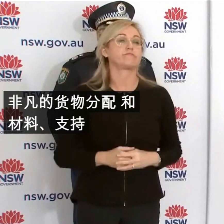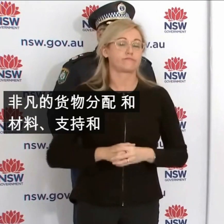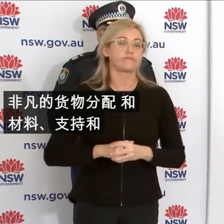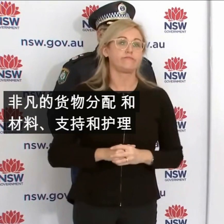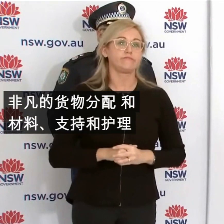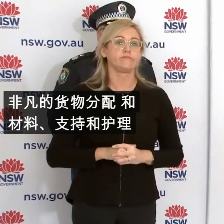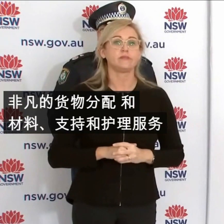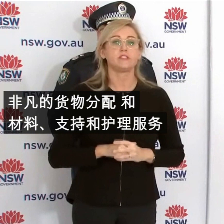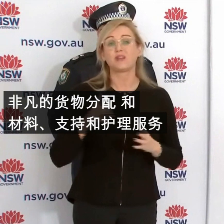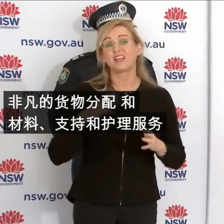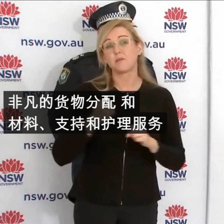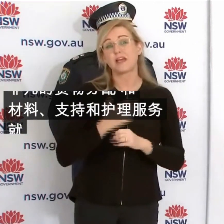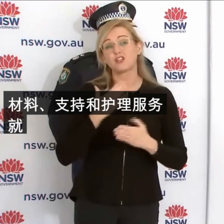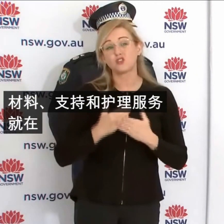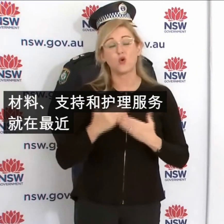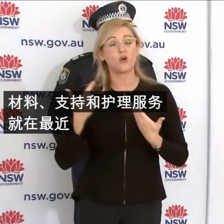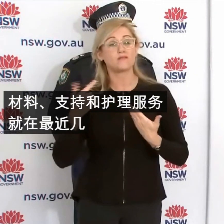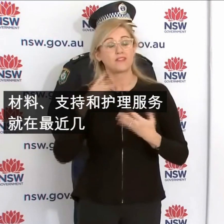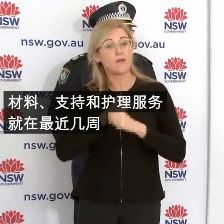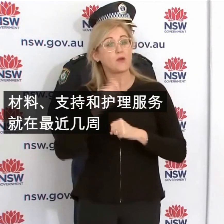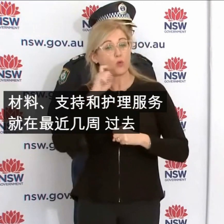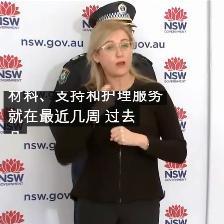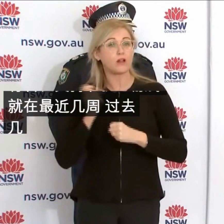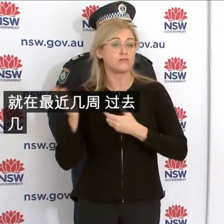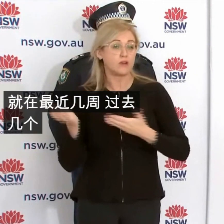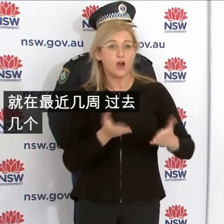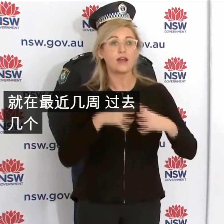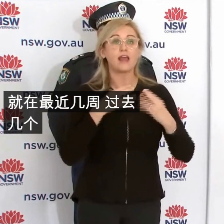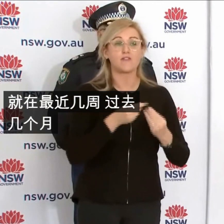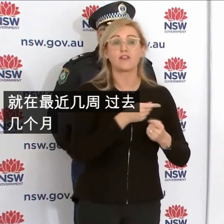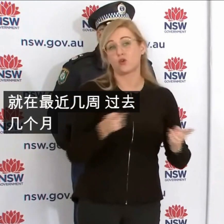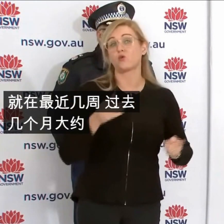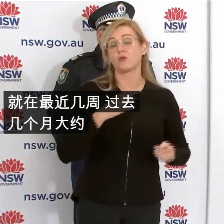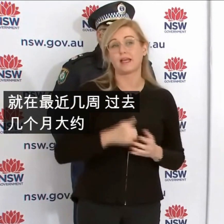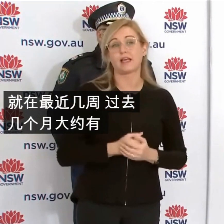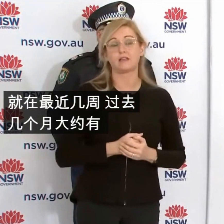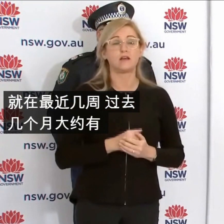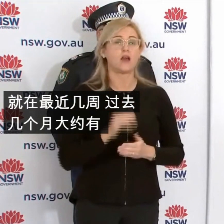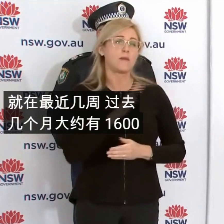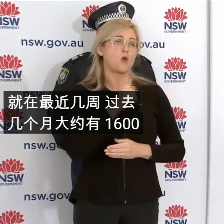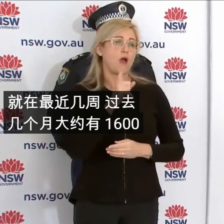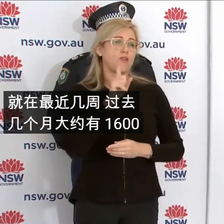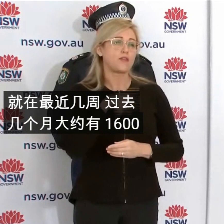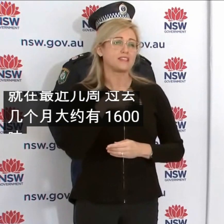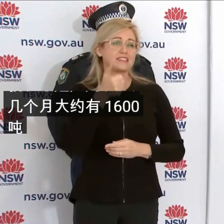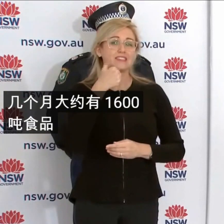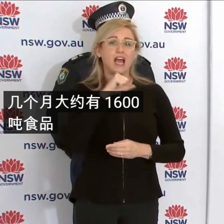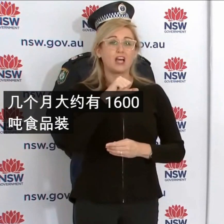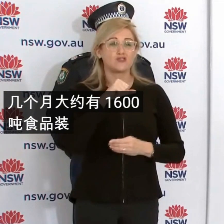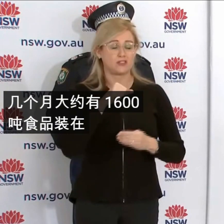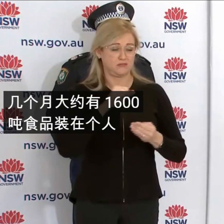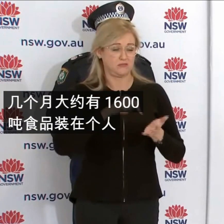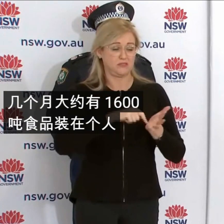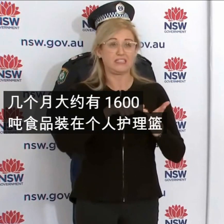materials and support and care services. Just in the last few weeks, last couple of months, something like 1,600 tonnes of